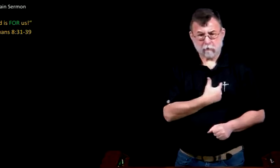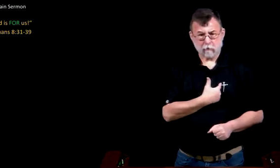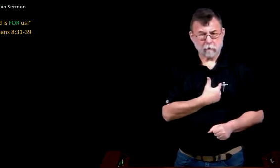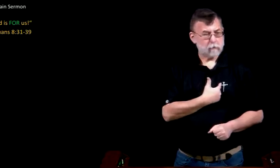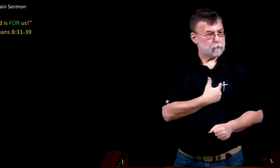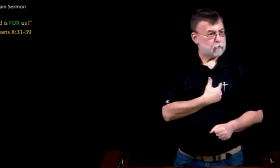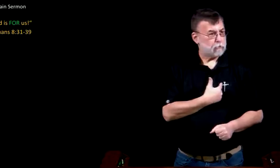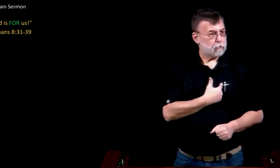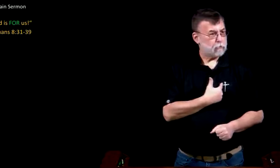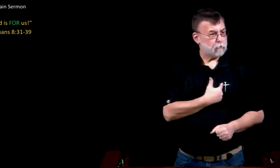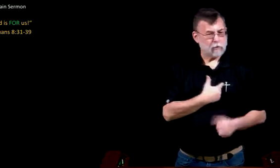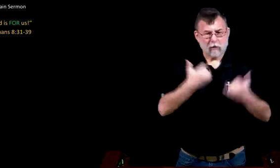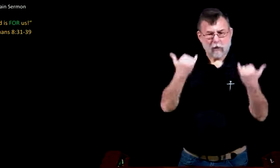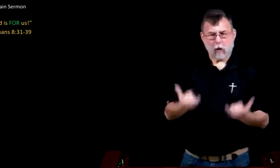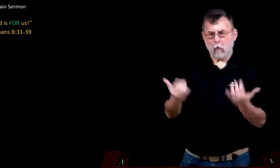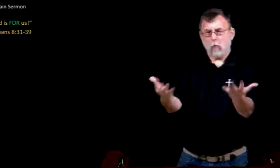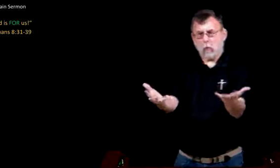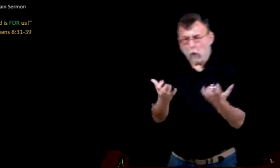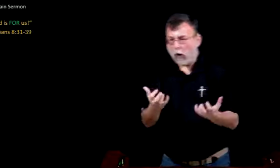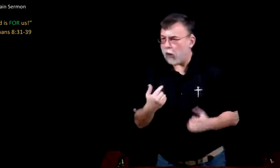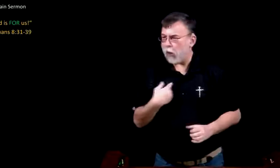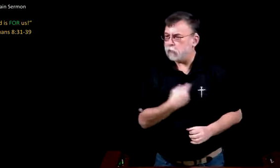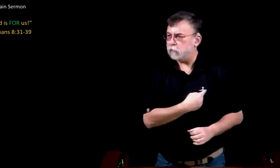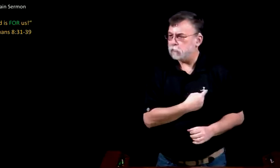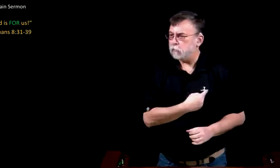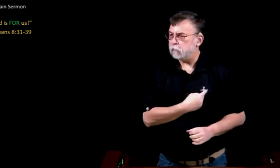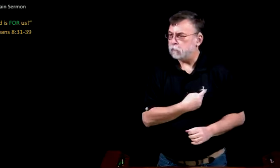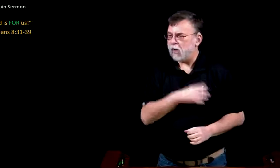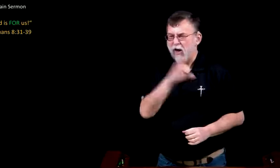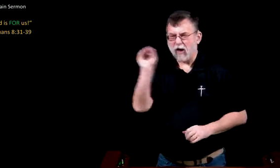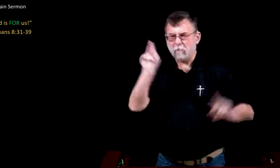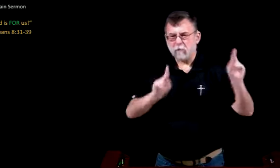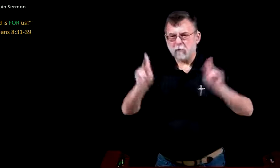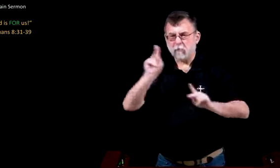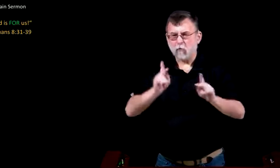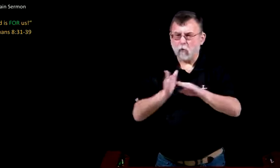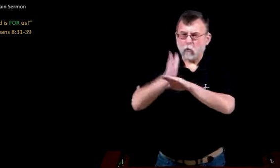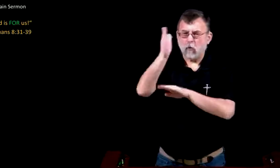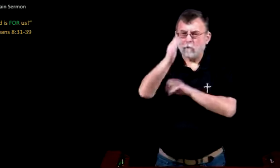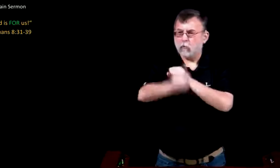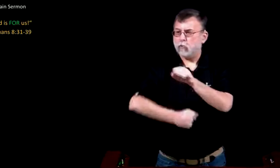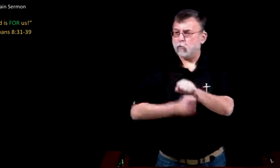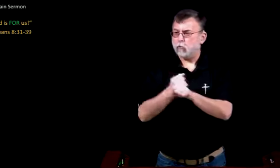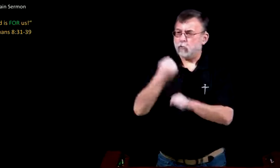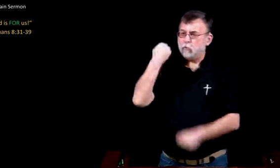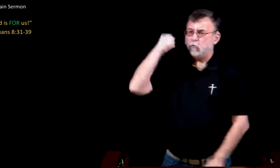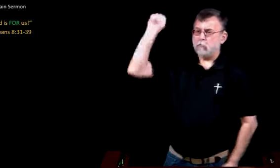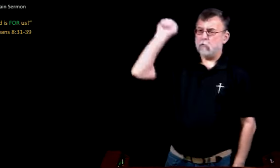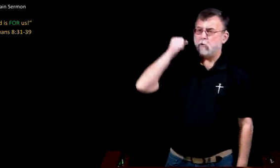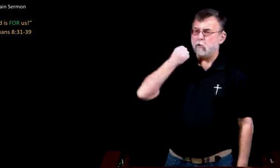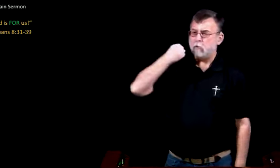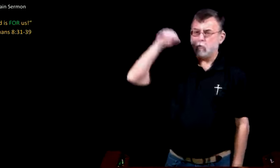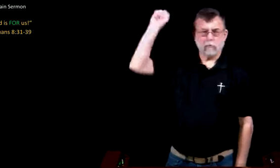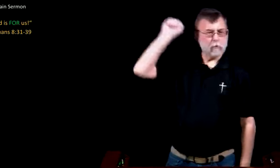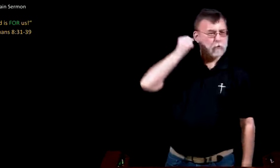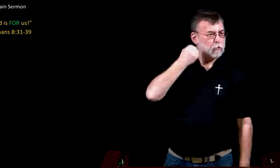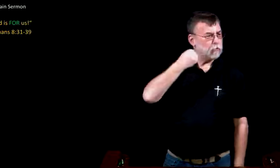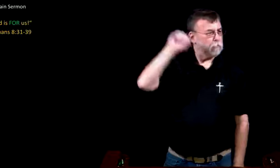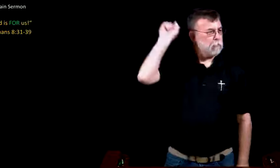God made us, and now God wants us and people everywhere to love him,